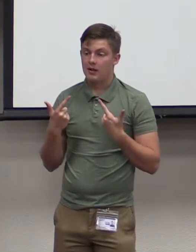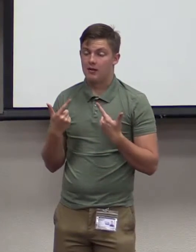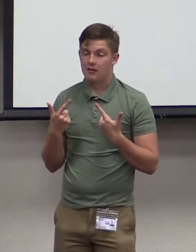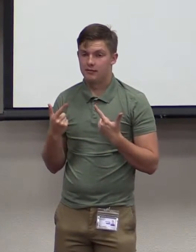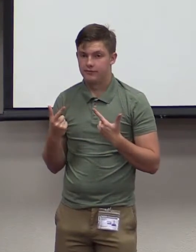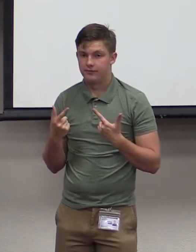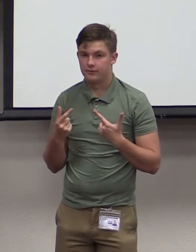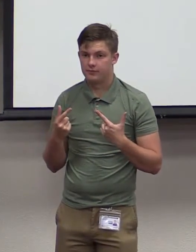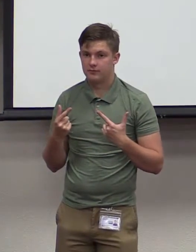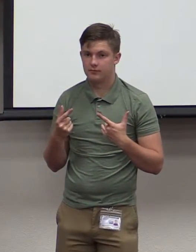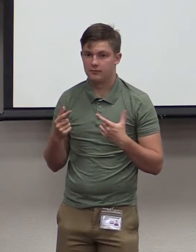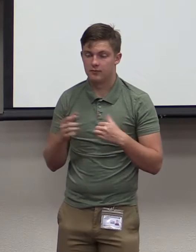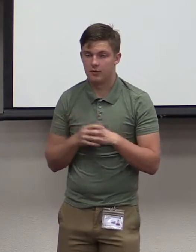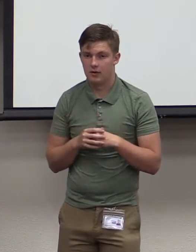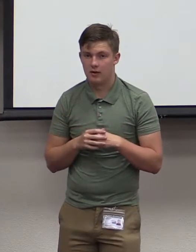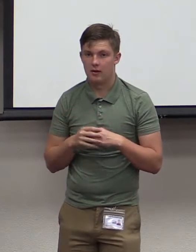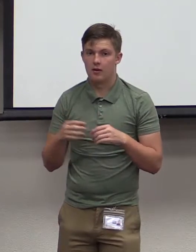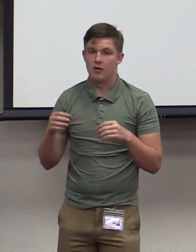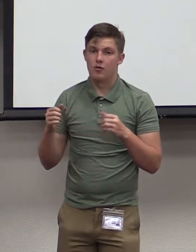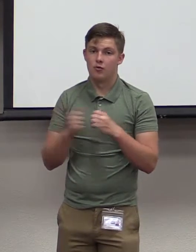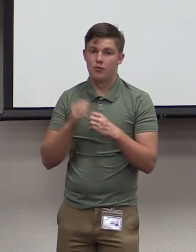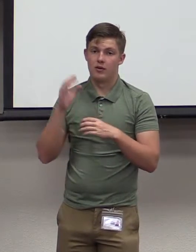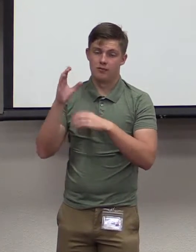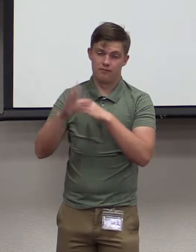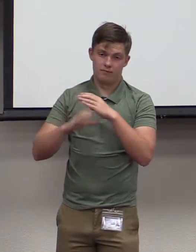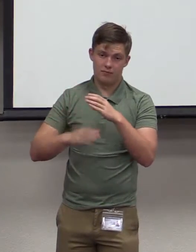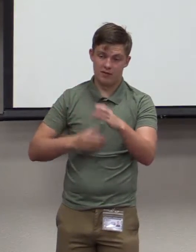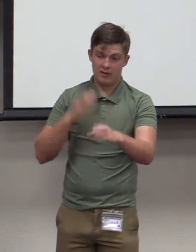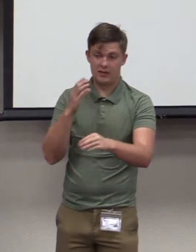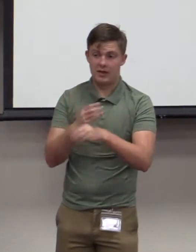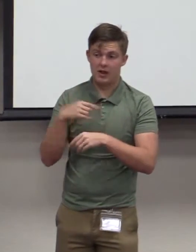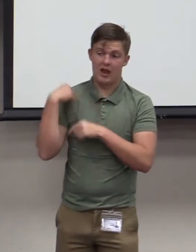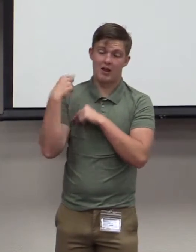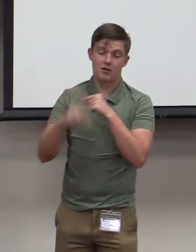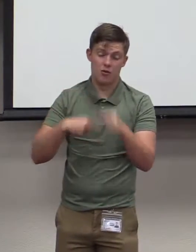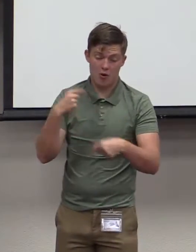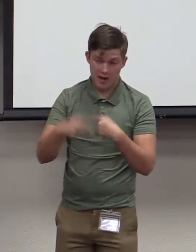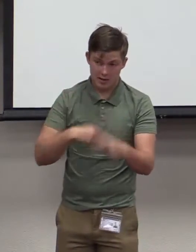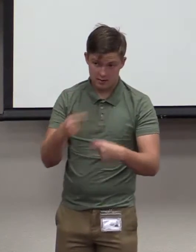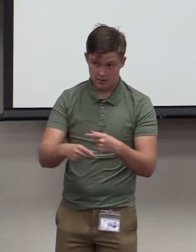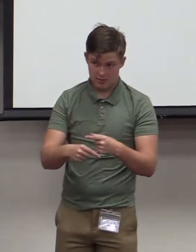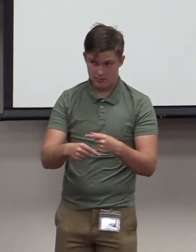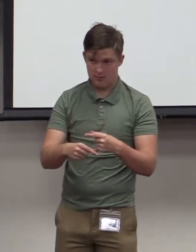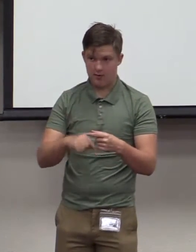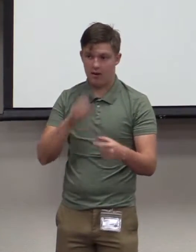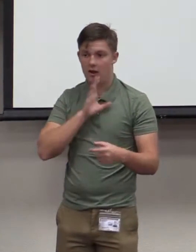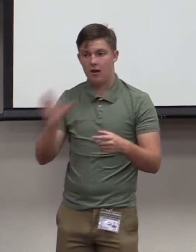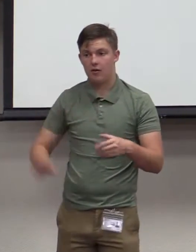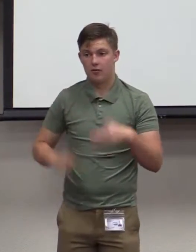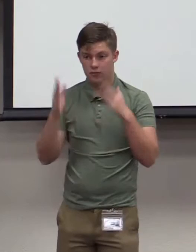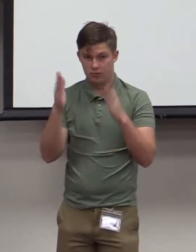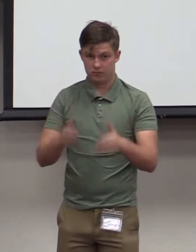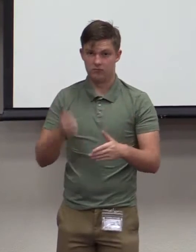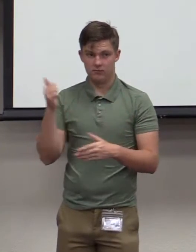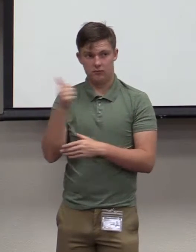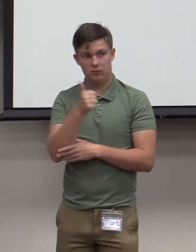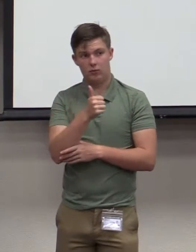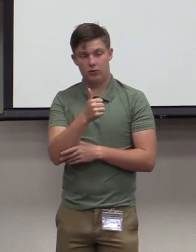shadow of centuries and generations of Christians who fought.